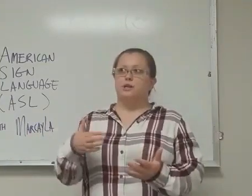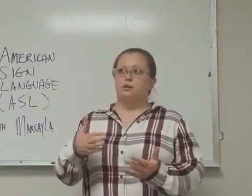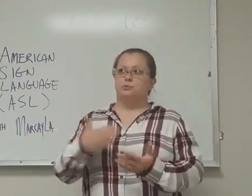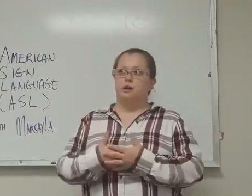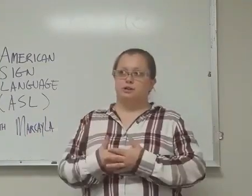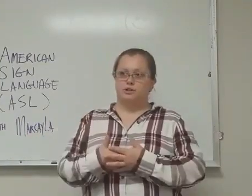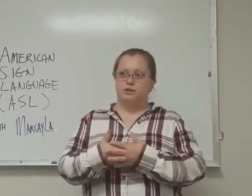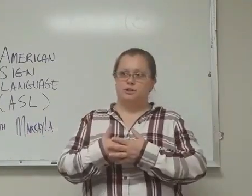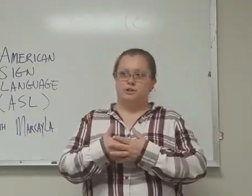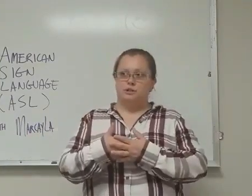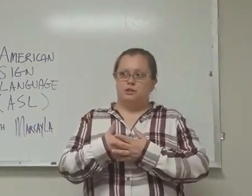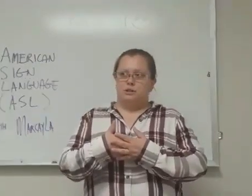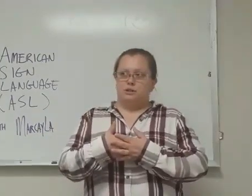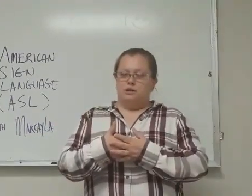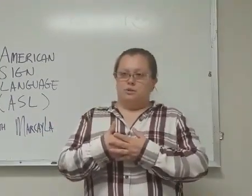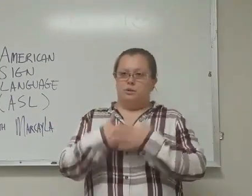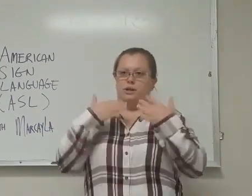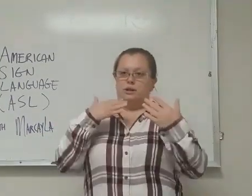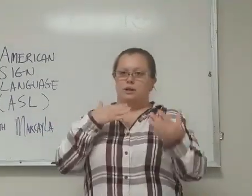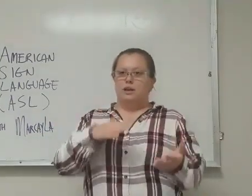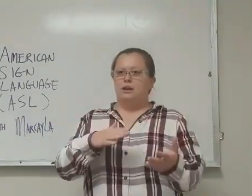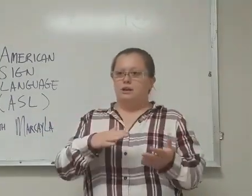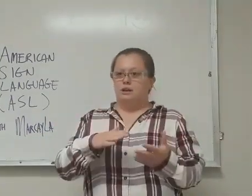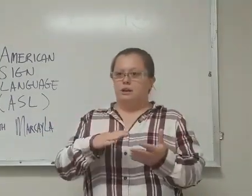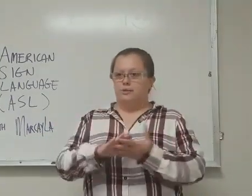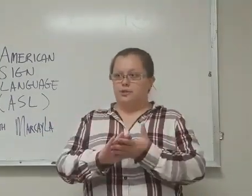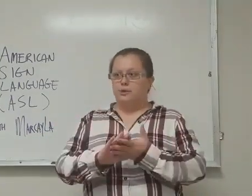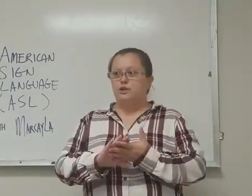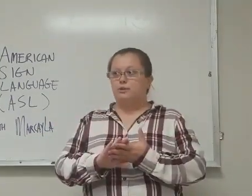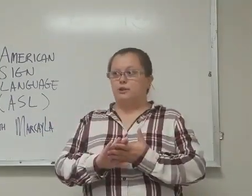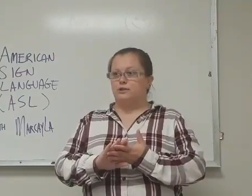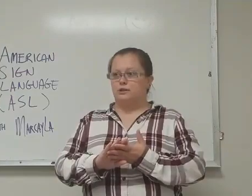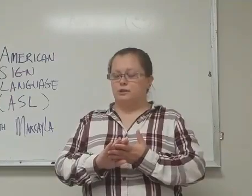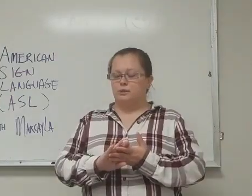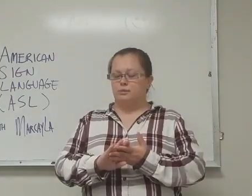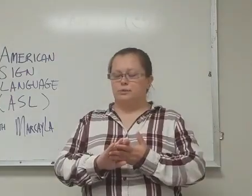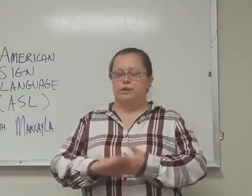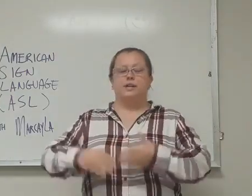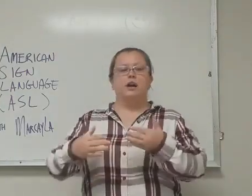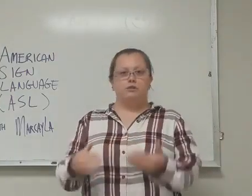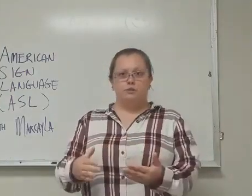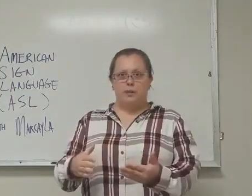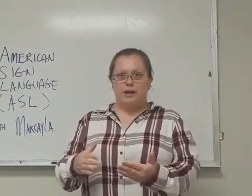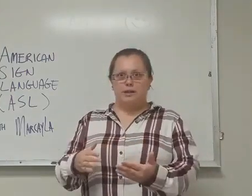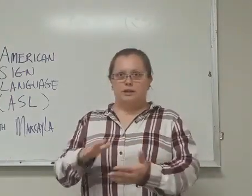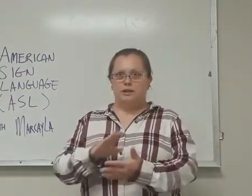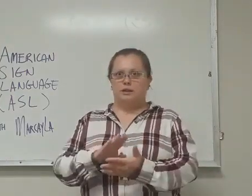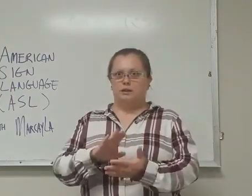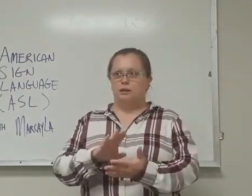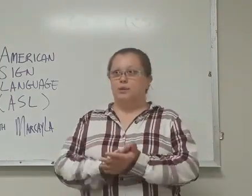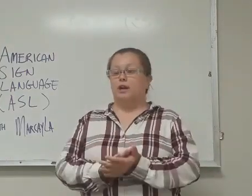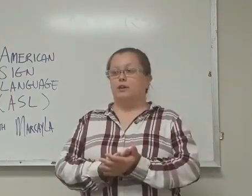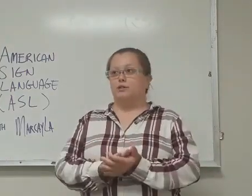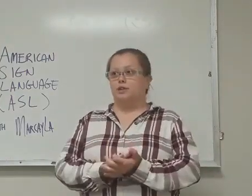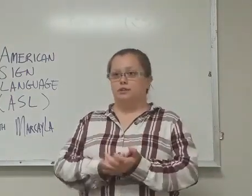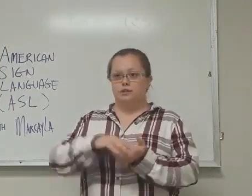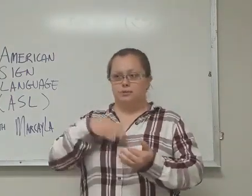to practice with. Especially with like the alphabet, and even in my